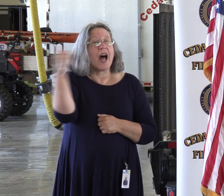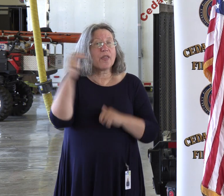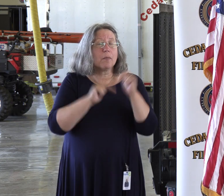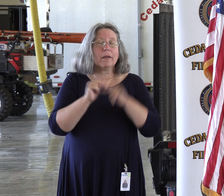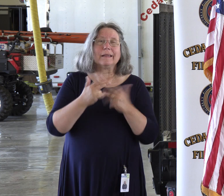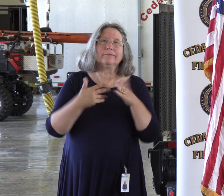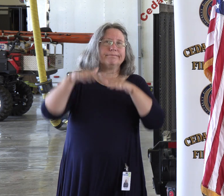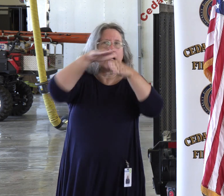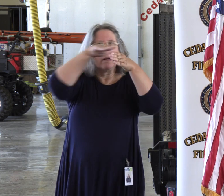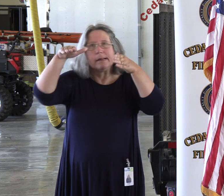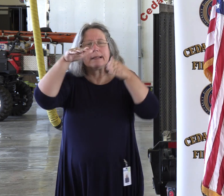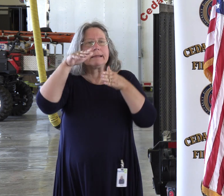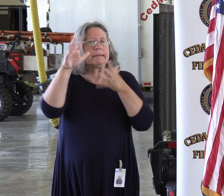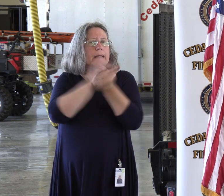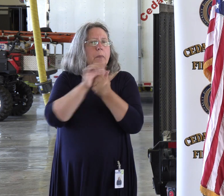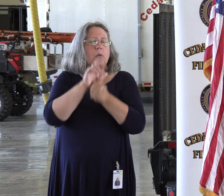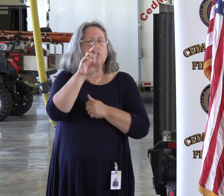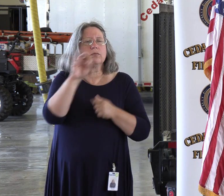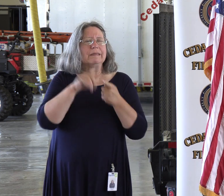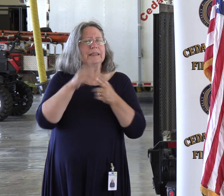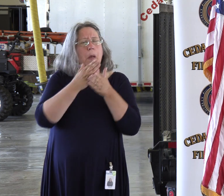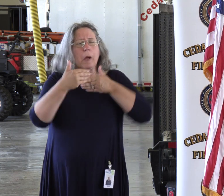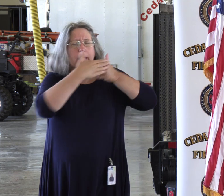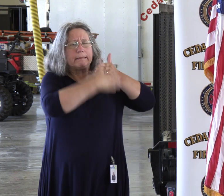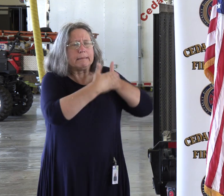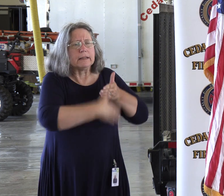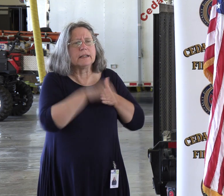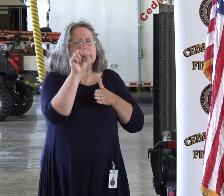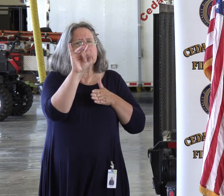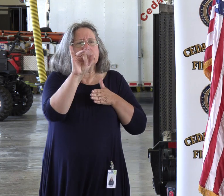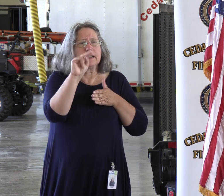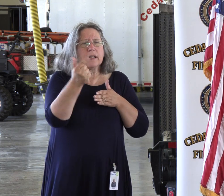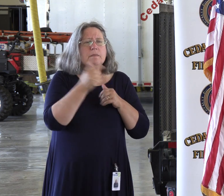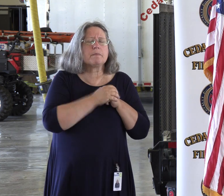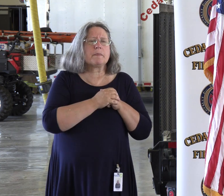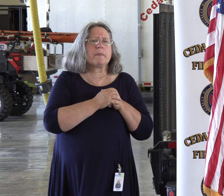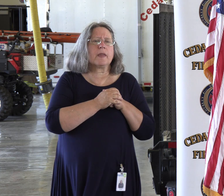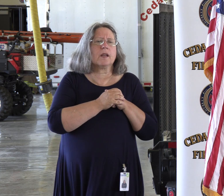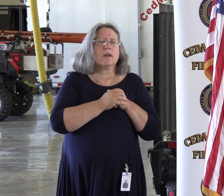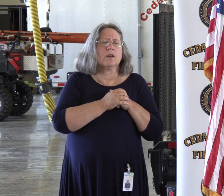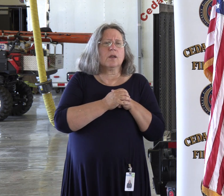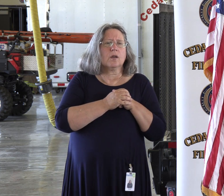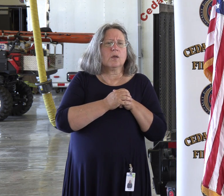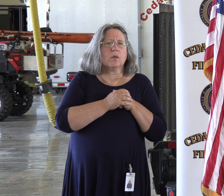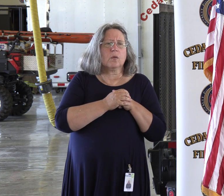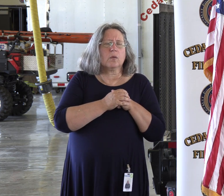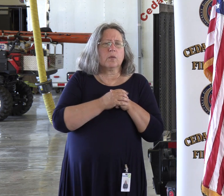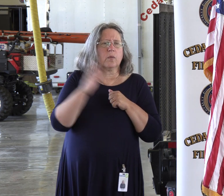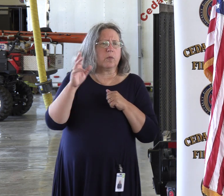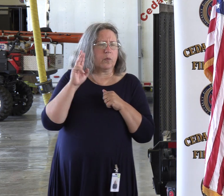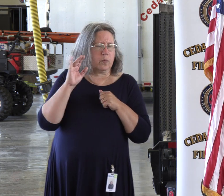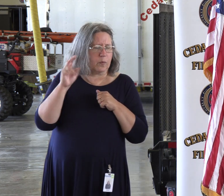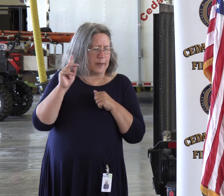siding damage, automated weather reporting systems were offline. Windsocks, of course, are somewhere in Illinois.